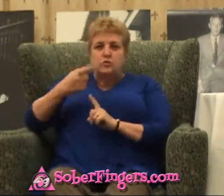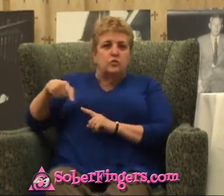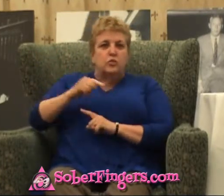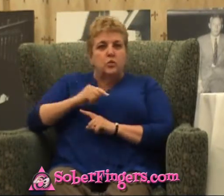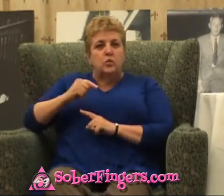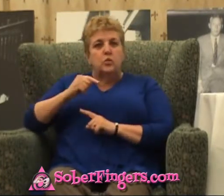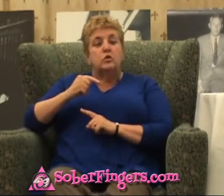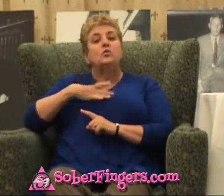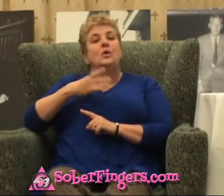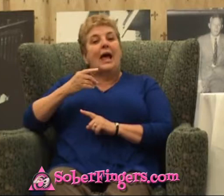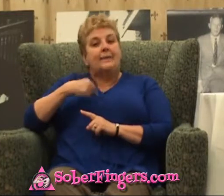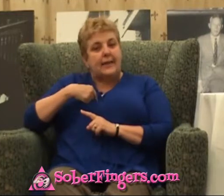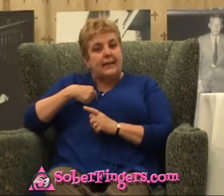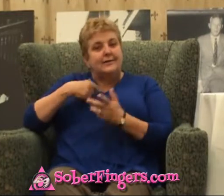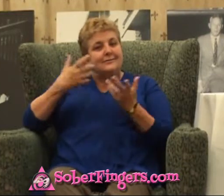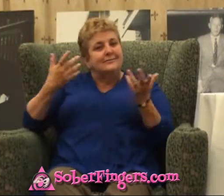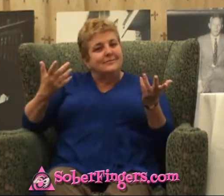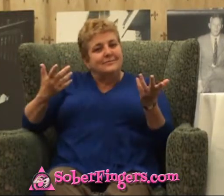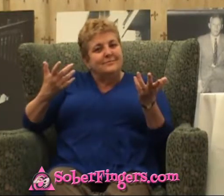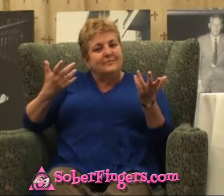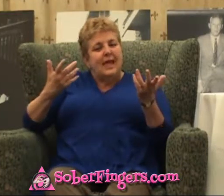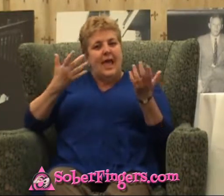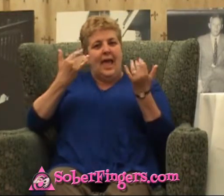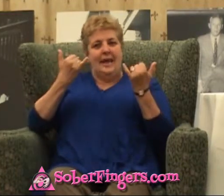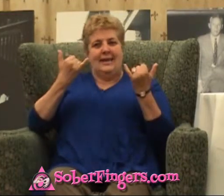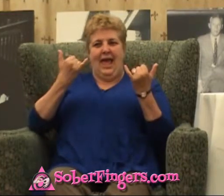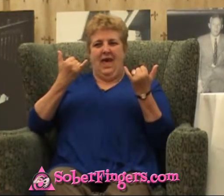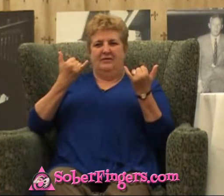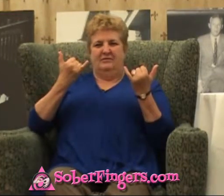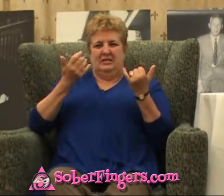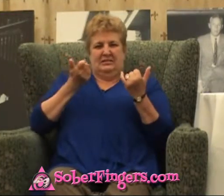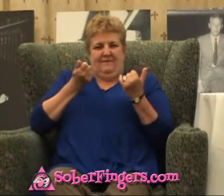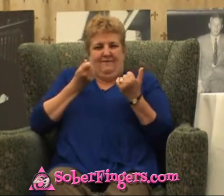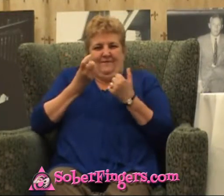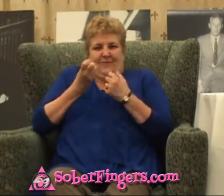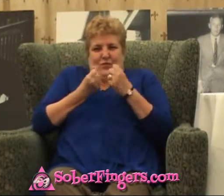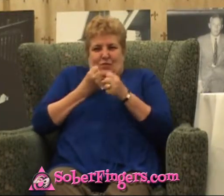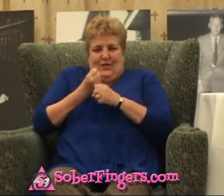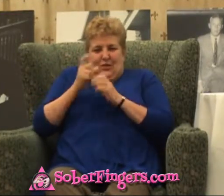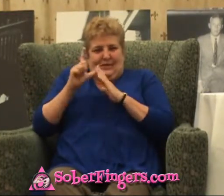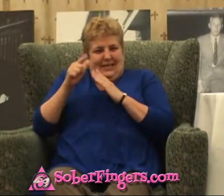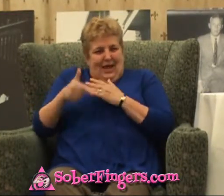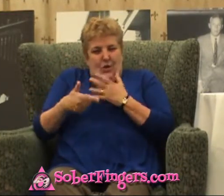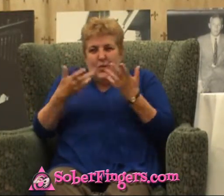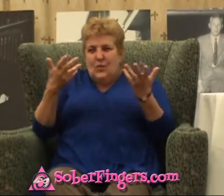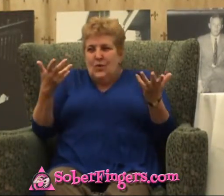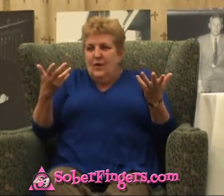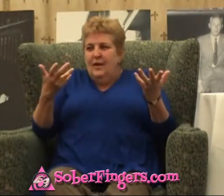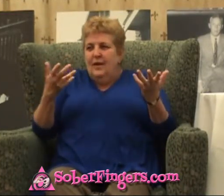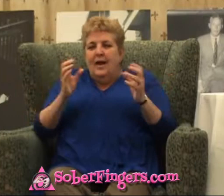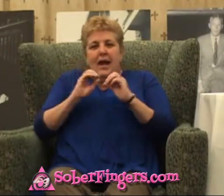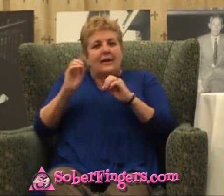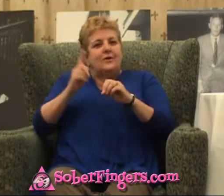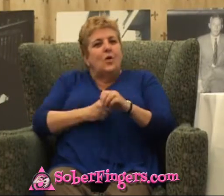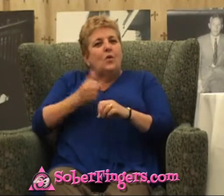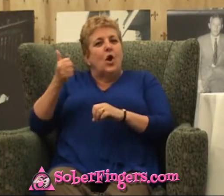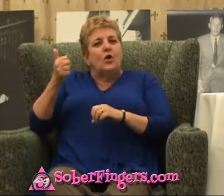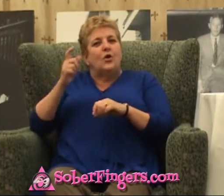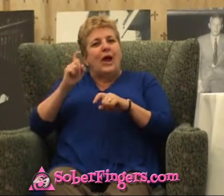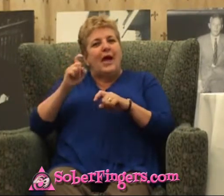much is that just a few short 24 hours later, I no longer have to live from the outside in. See, I